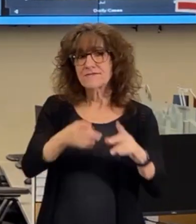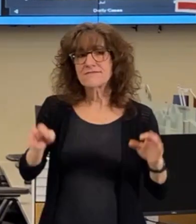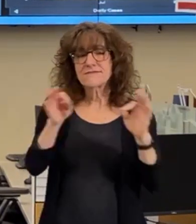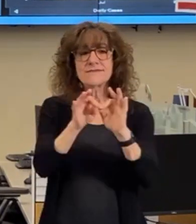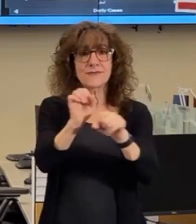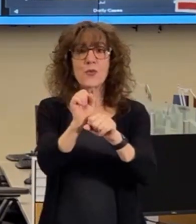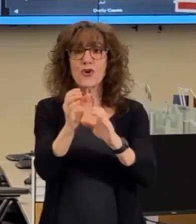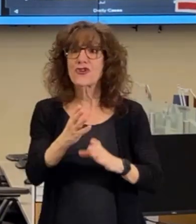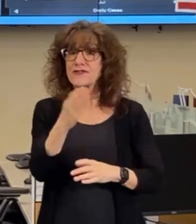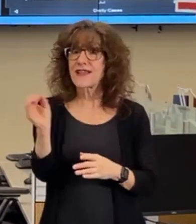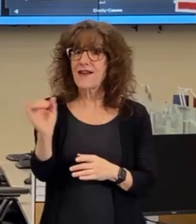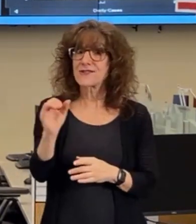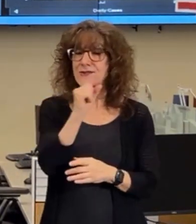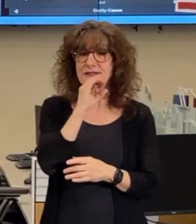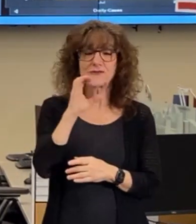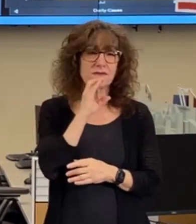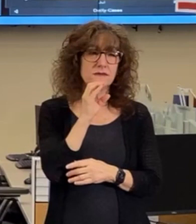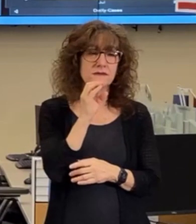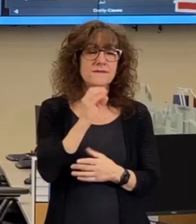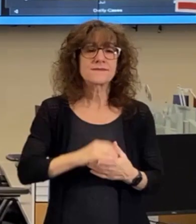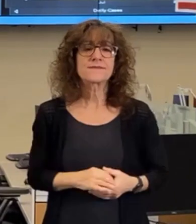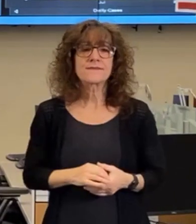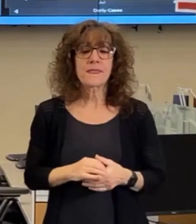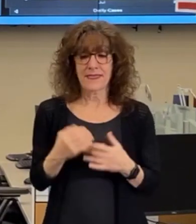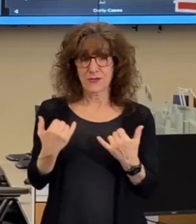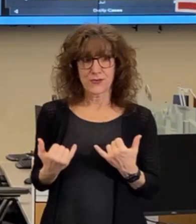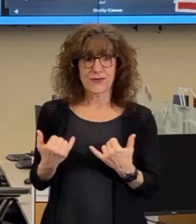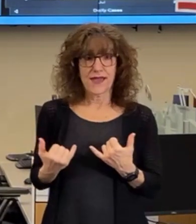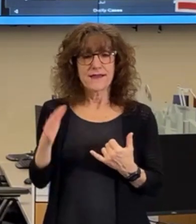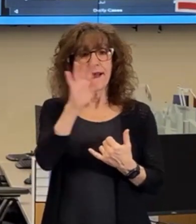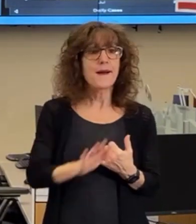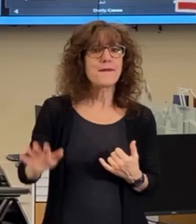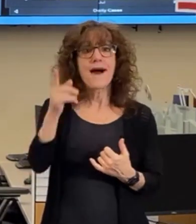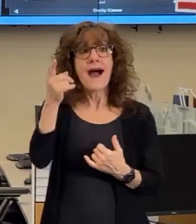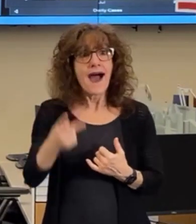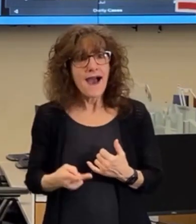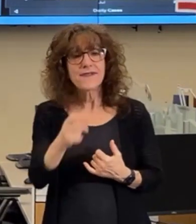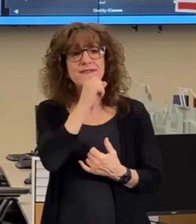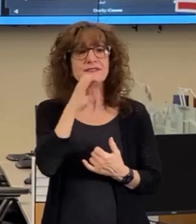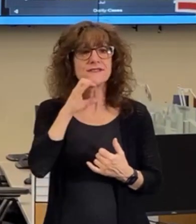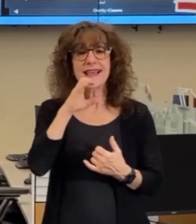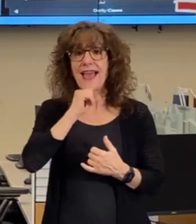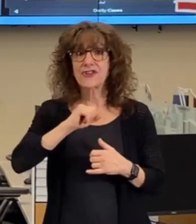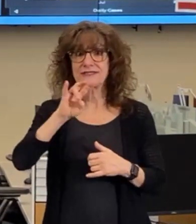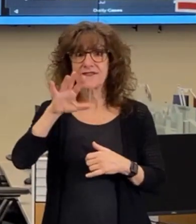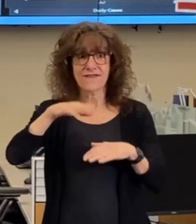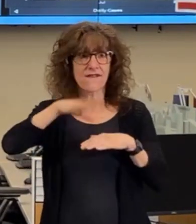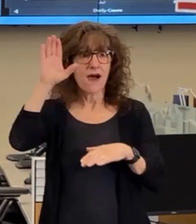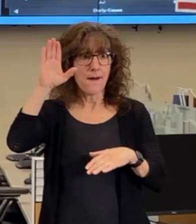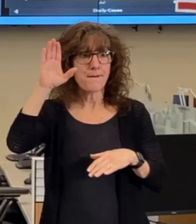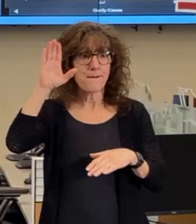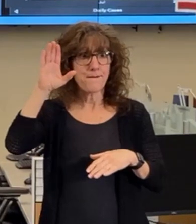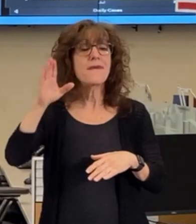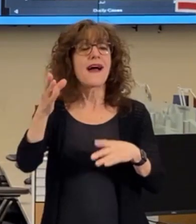workers as well as our senior citizens. As of today, approximately half of the seniors 75 years or older in the county